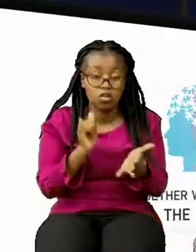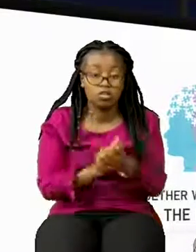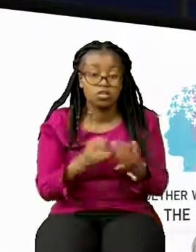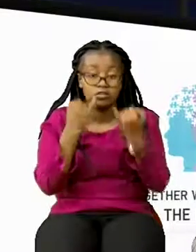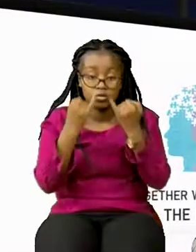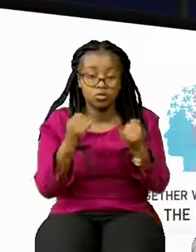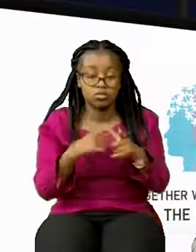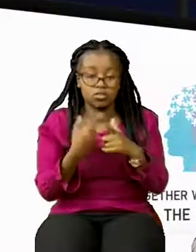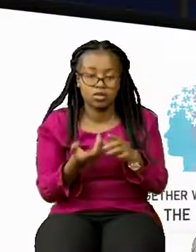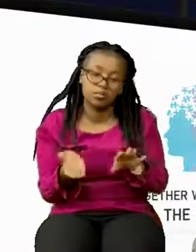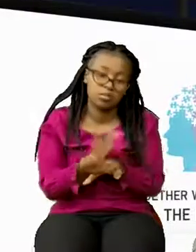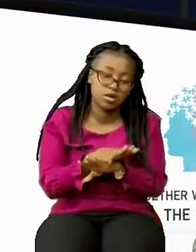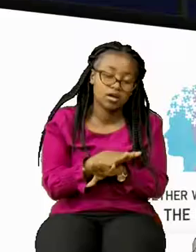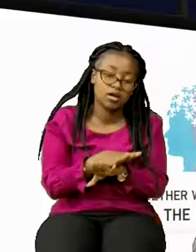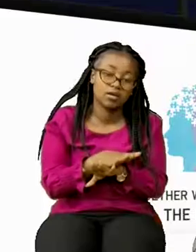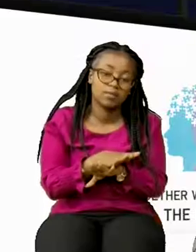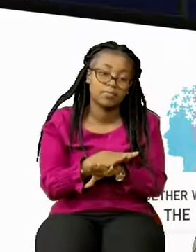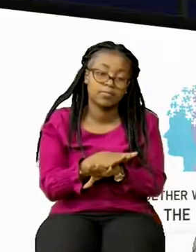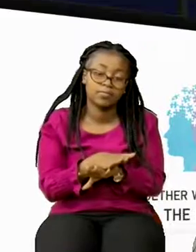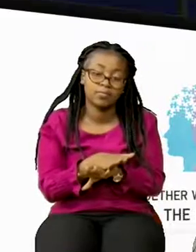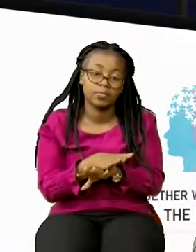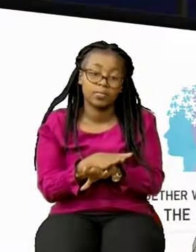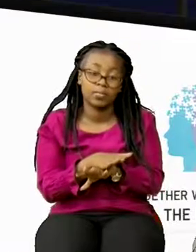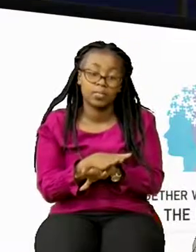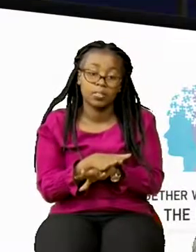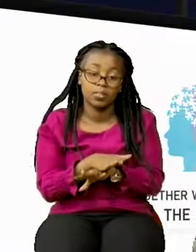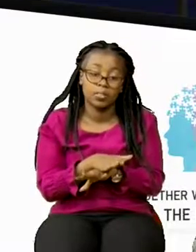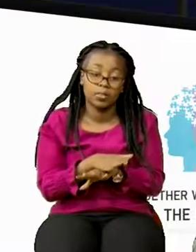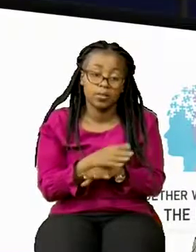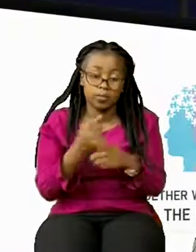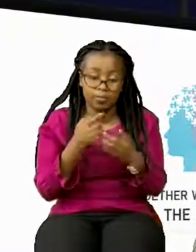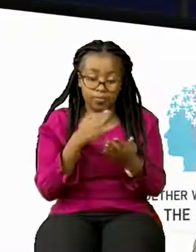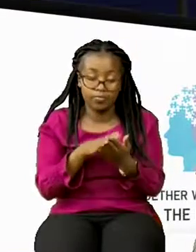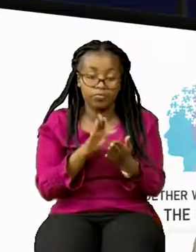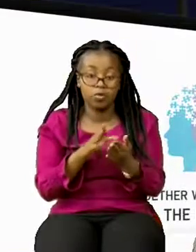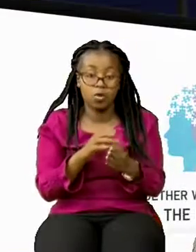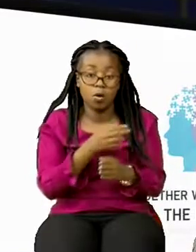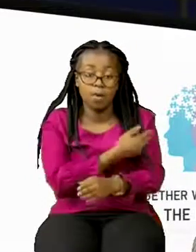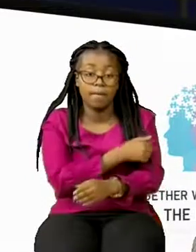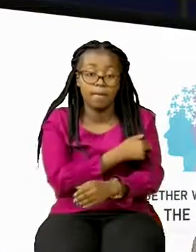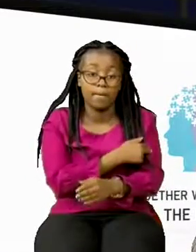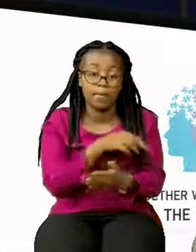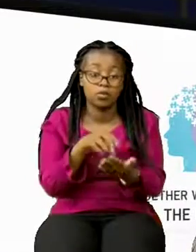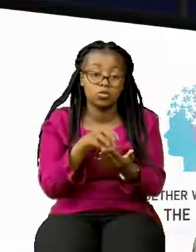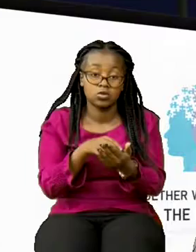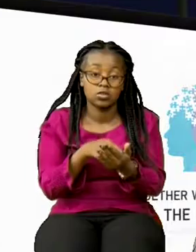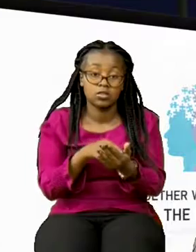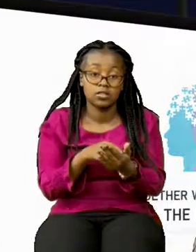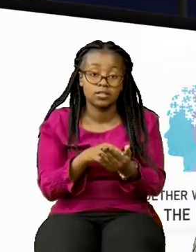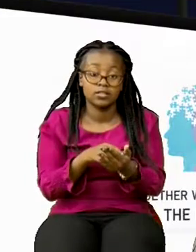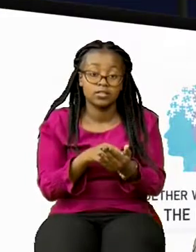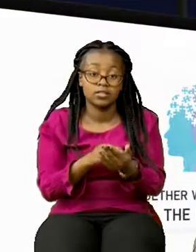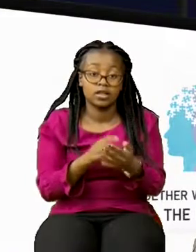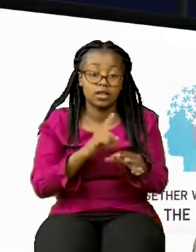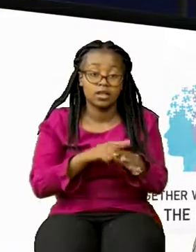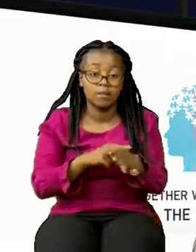information, and we shall come back and also touch on more medical conditions that are always associated and underlying